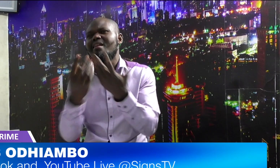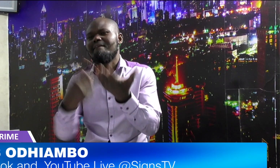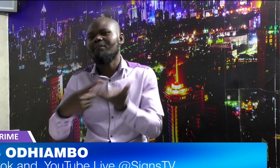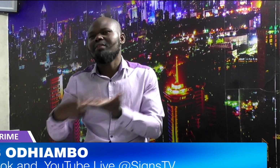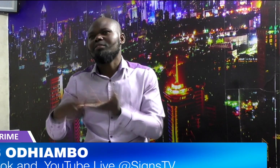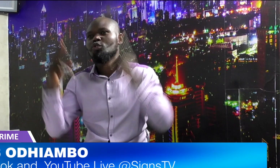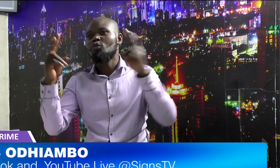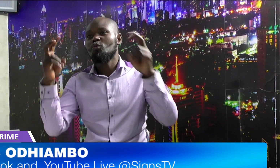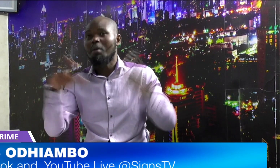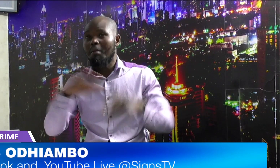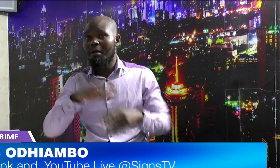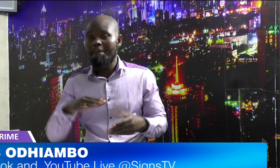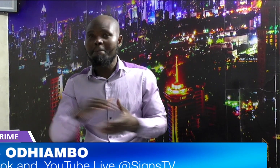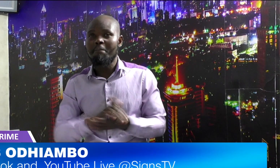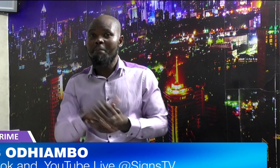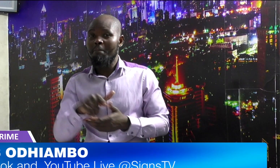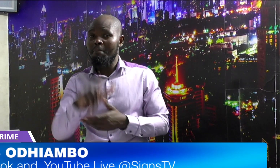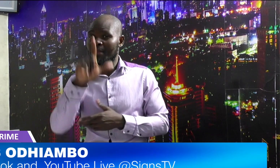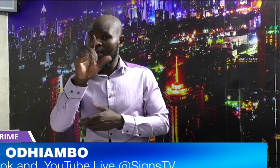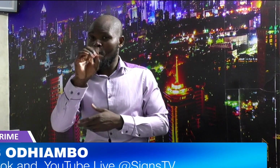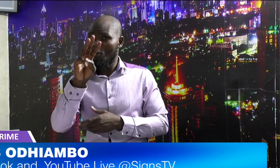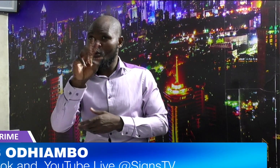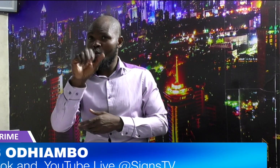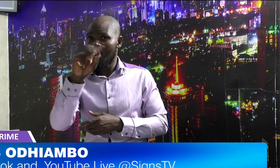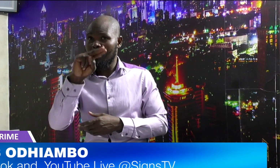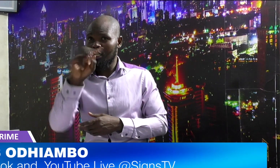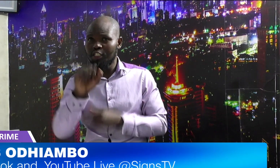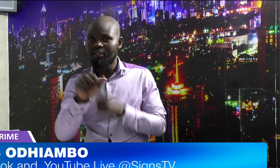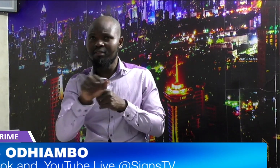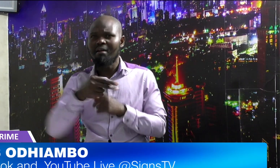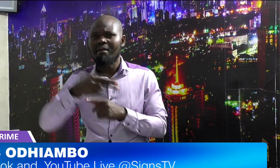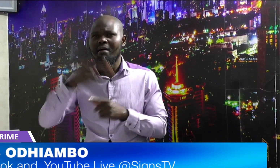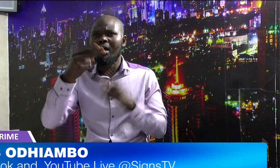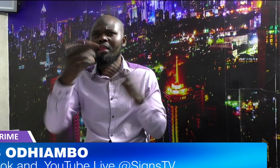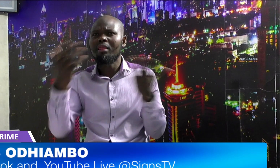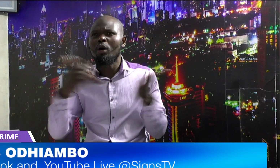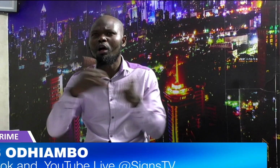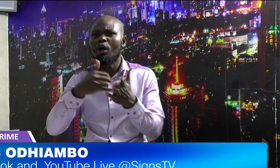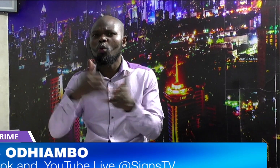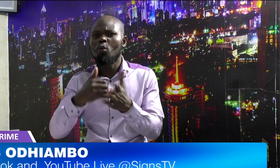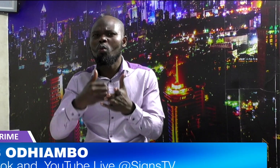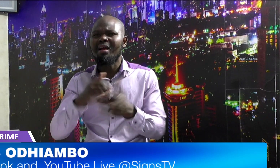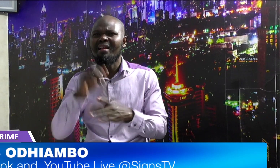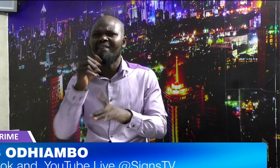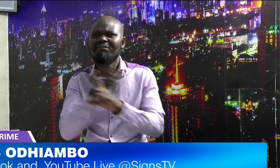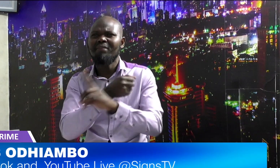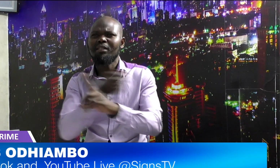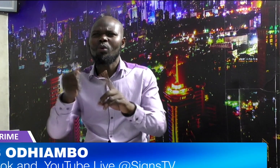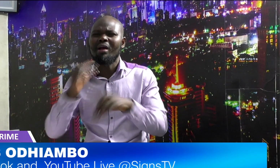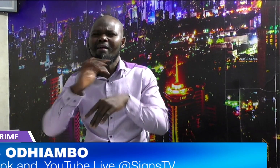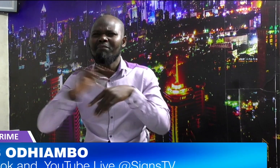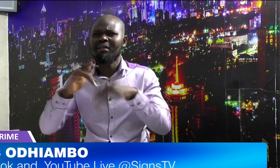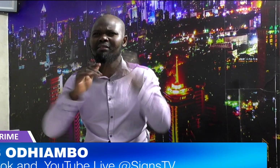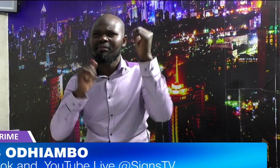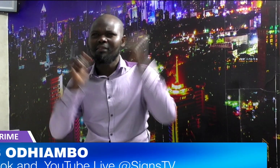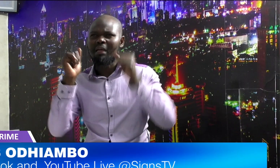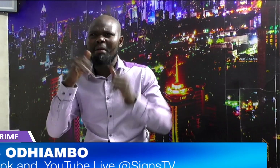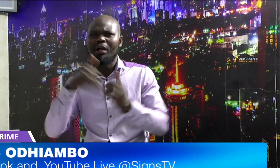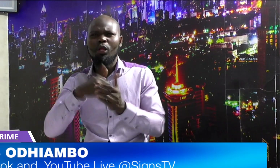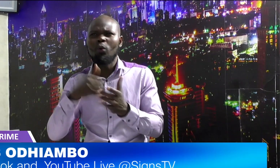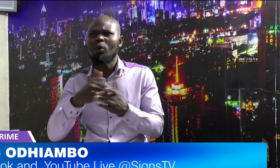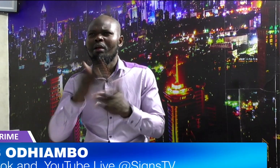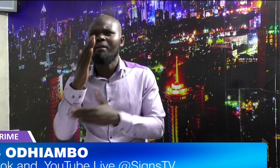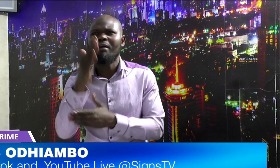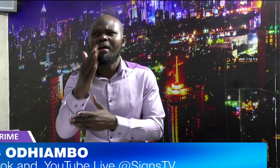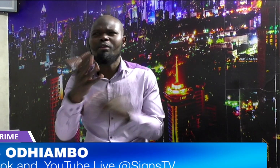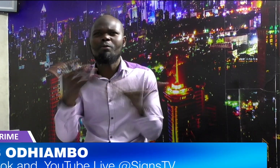that the harassment by the military continued despite recent assurance from the Defense Cabinet Secretary Aden Duale